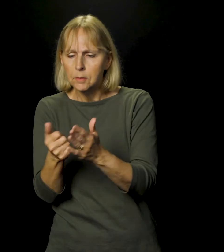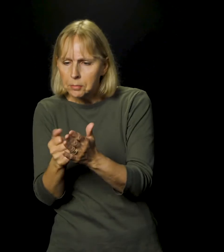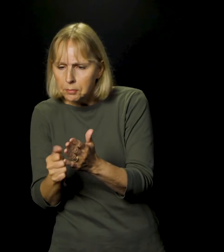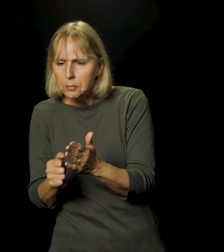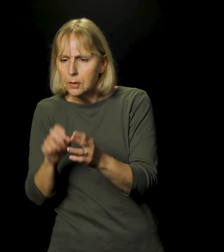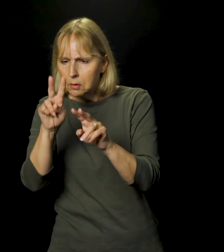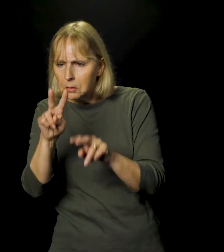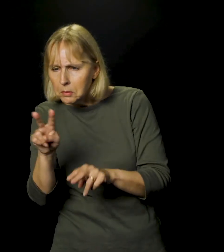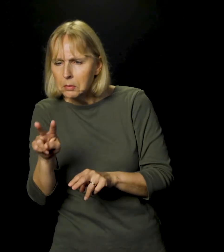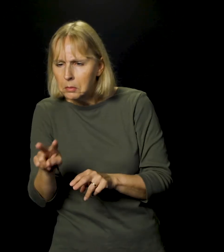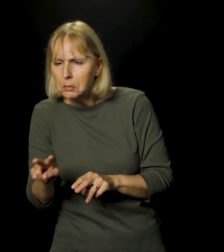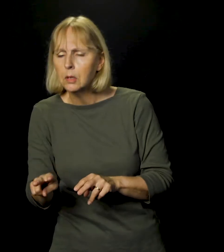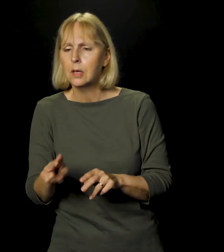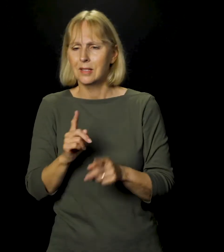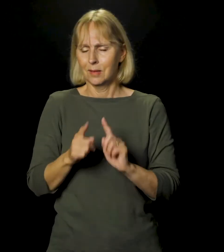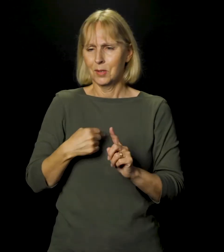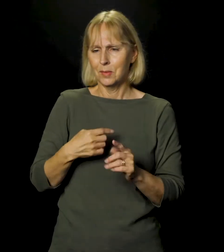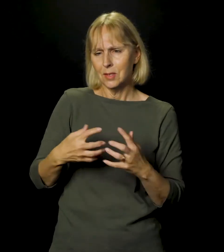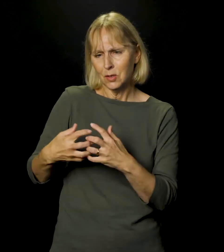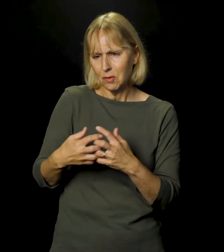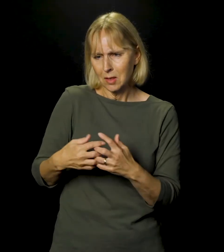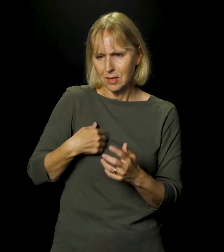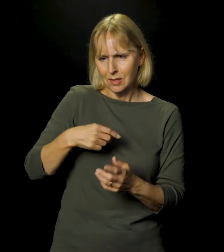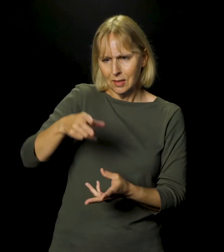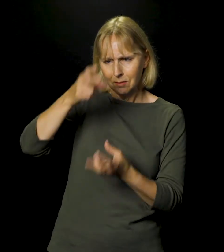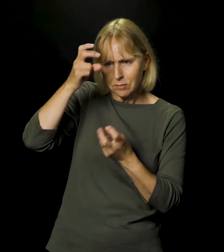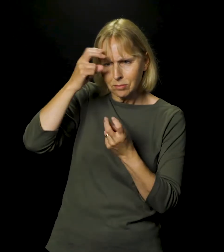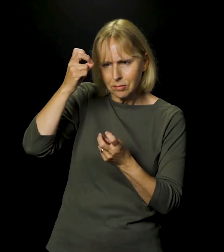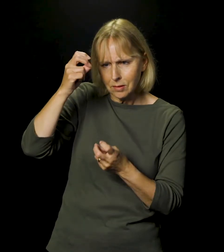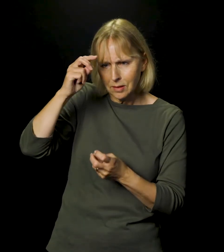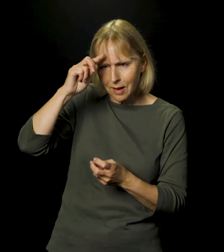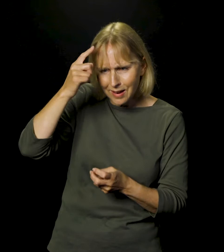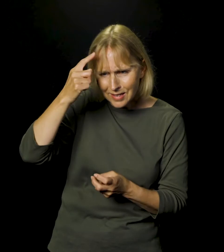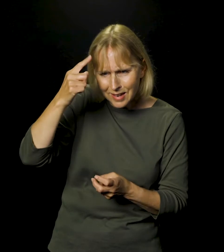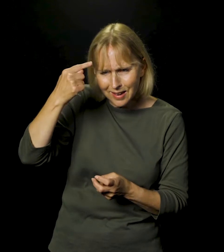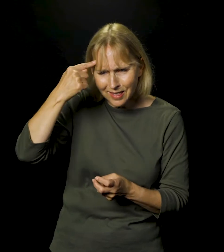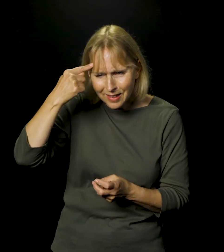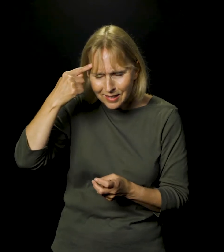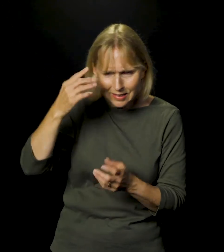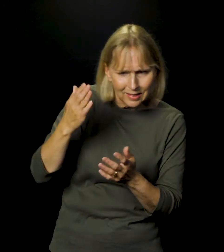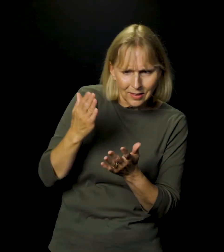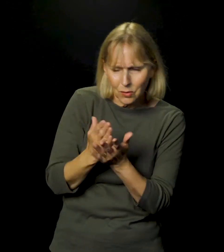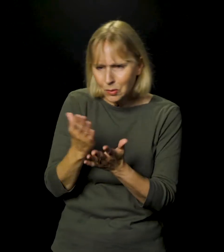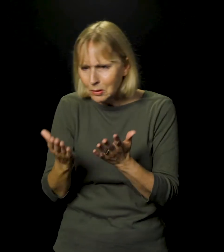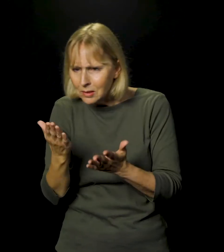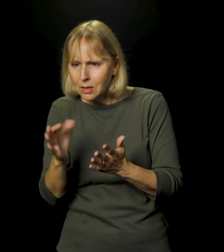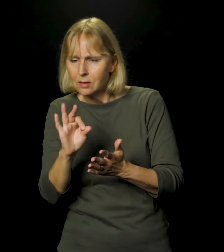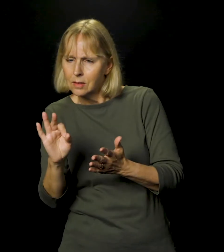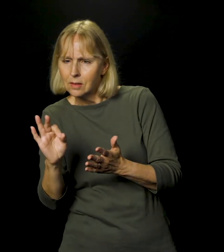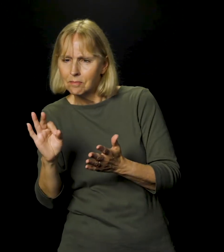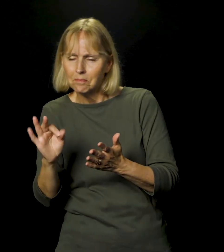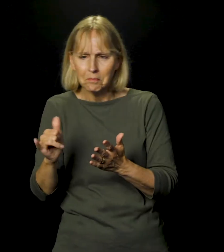that I struggle and go, oh, I think I know what they're saying, but I'm not quite sure. Is that what they're trying to say there? And I'm trying to interpret it. And I think,